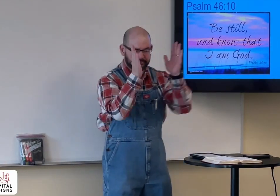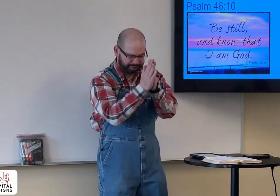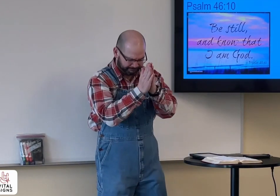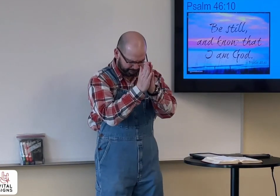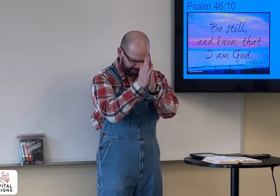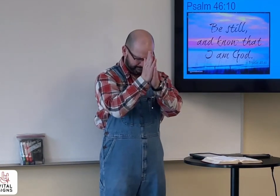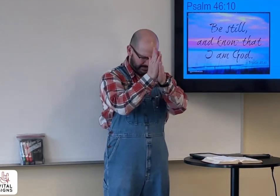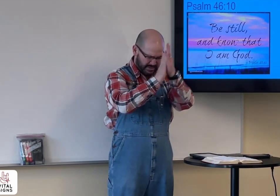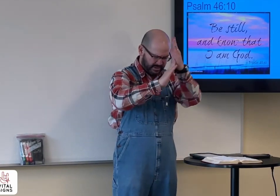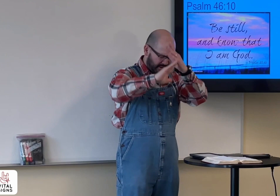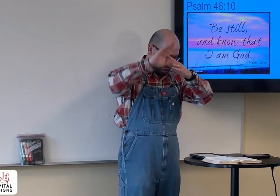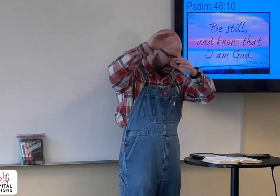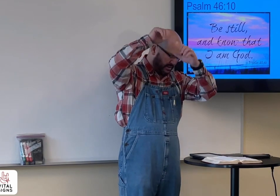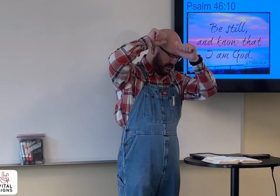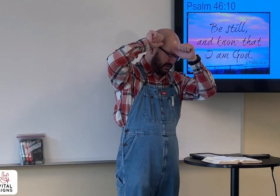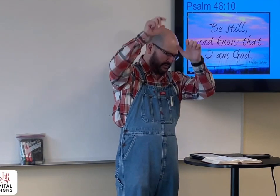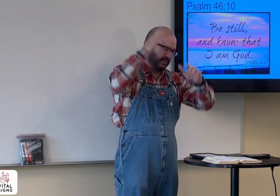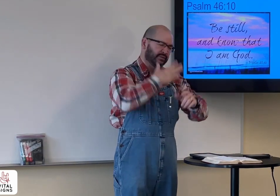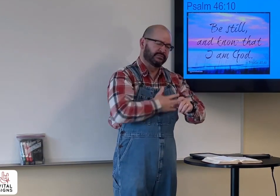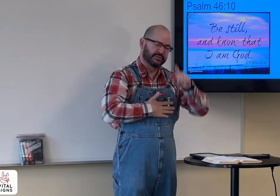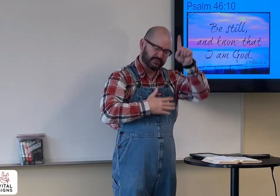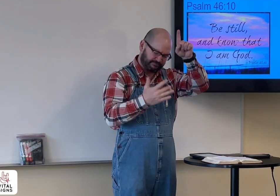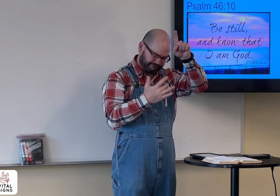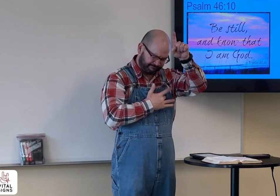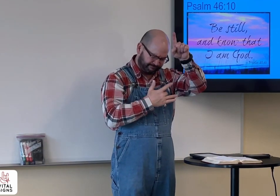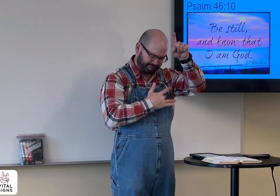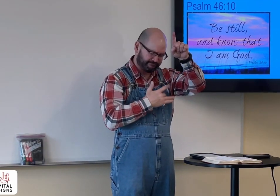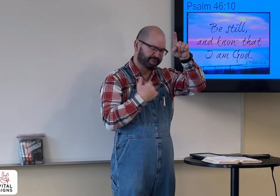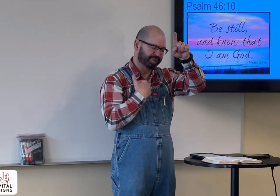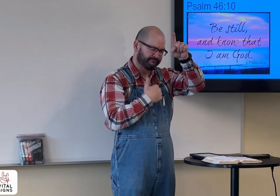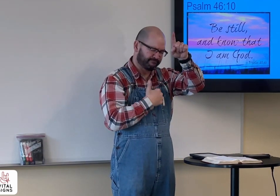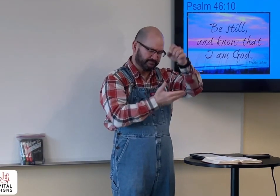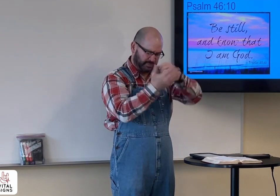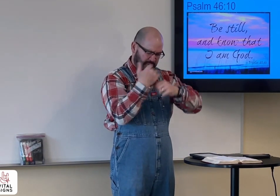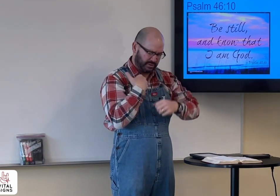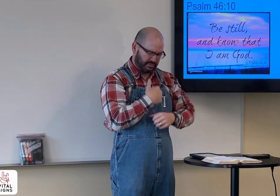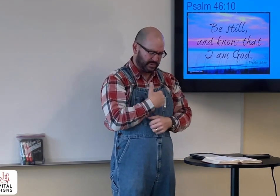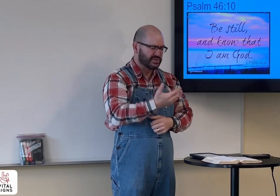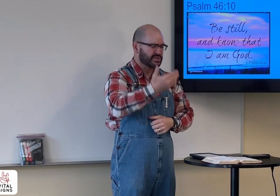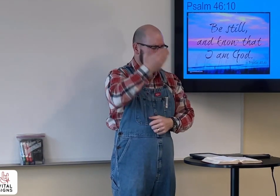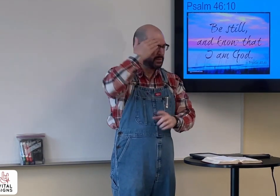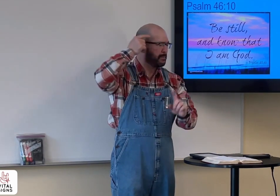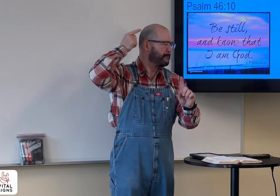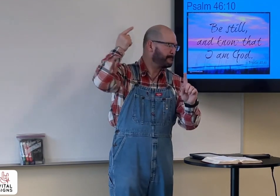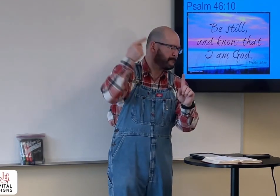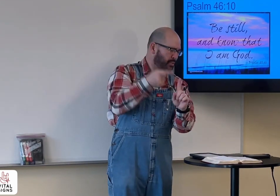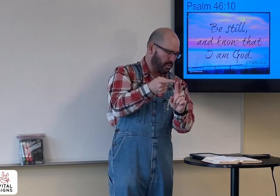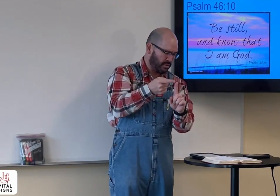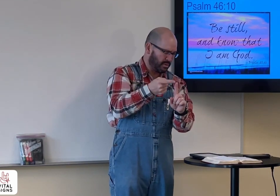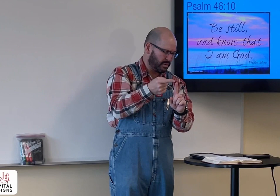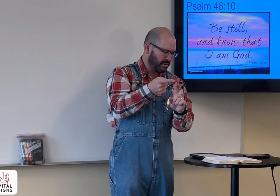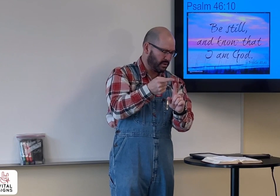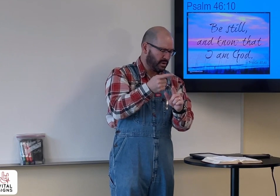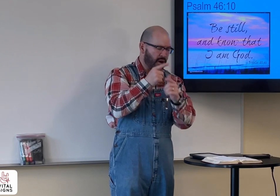Okay, let's pray. Heavenly Father, please, touch our hearts. Help us to know, have this